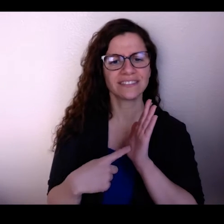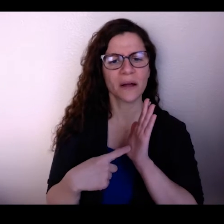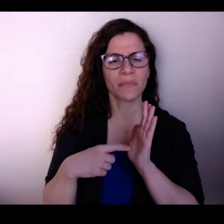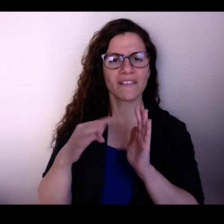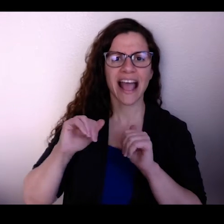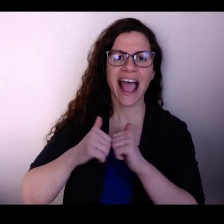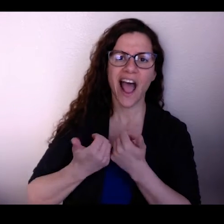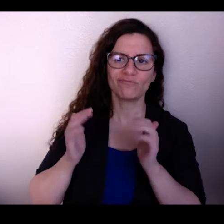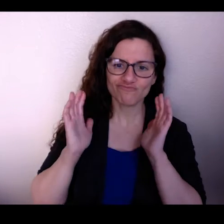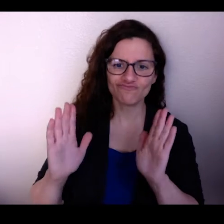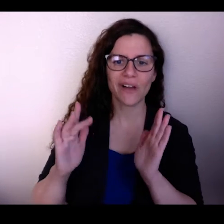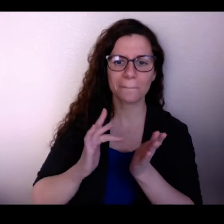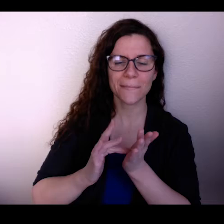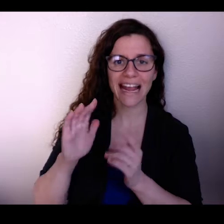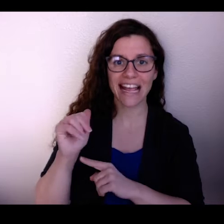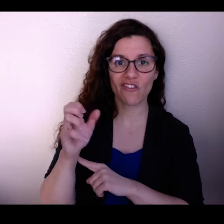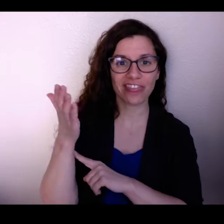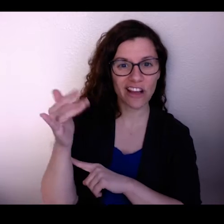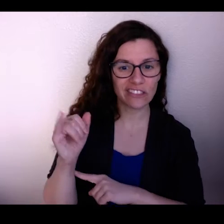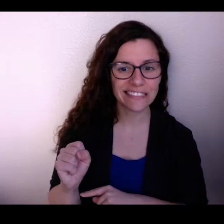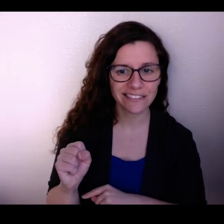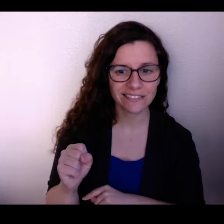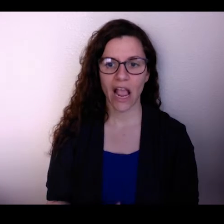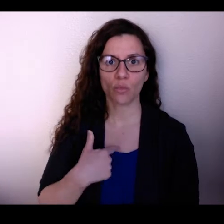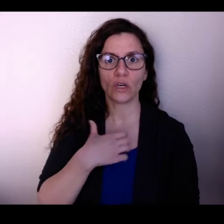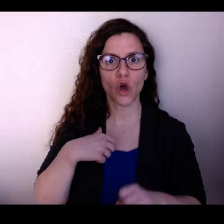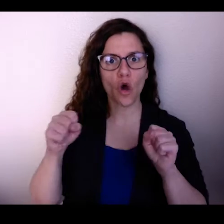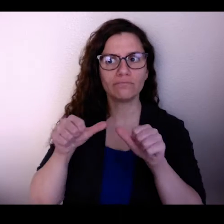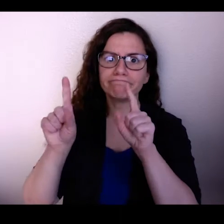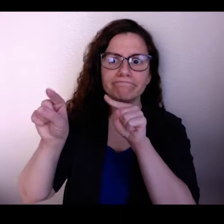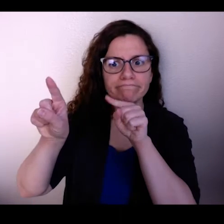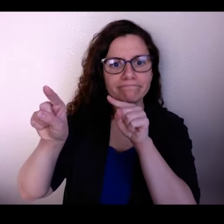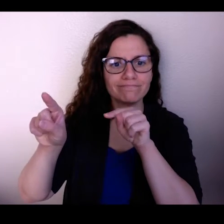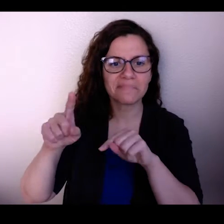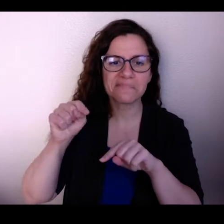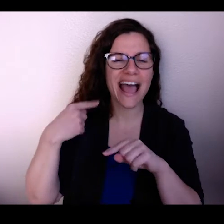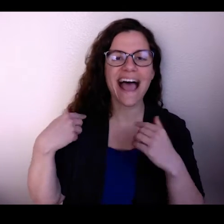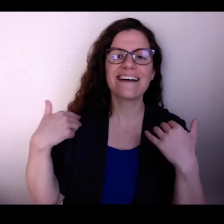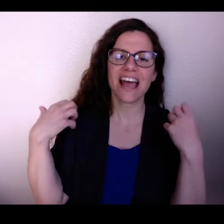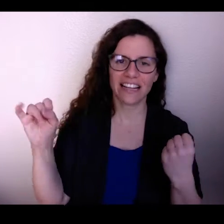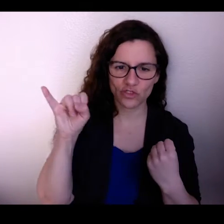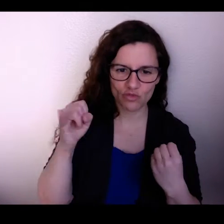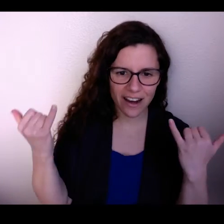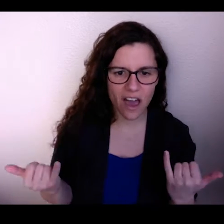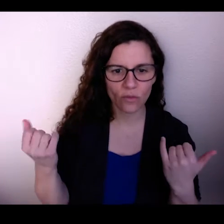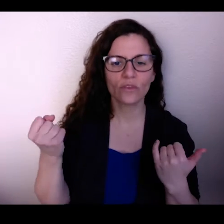great example of how great the medical care there is. I wish I could still go, but I've got health insurance now.